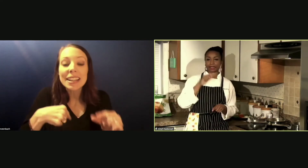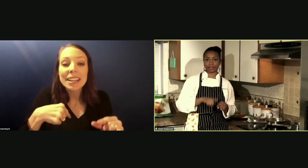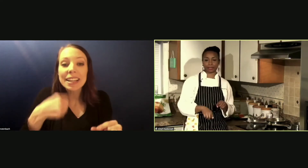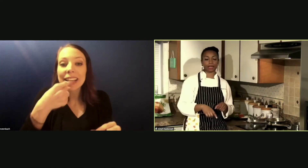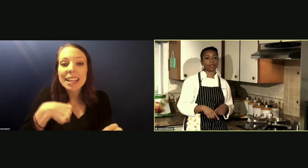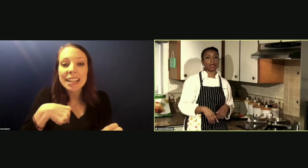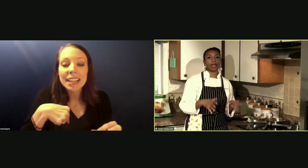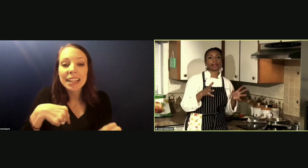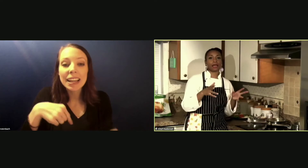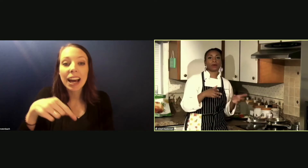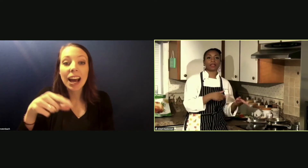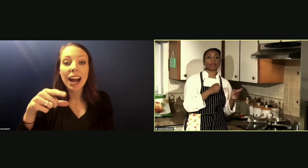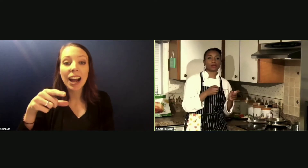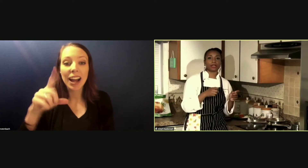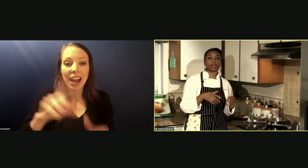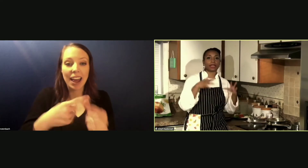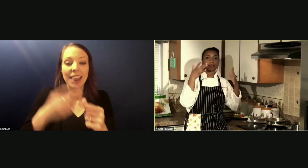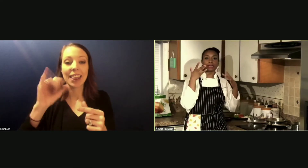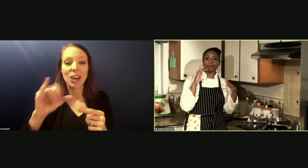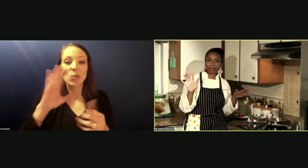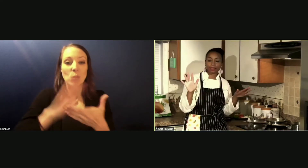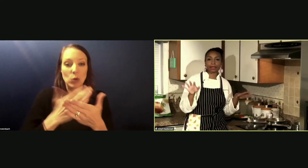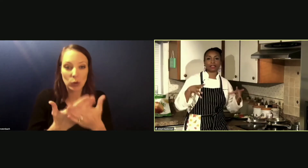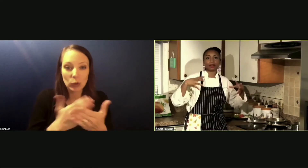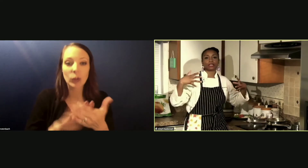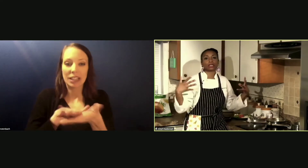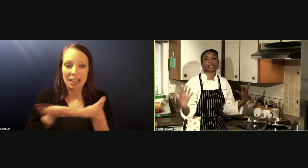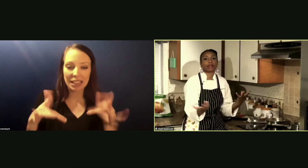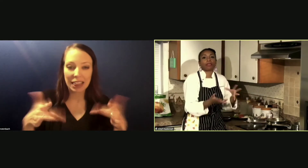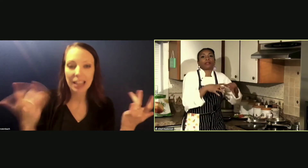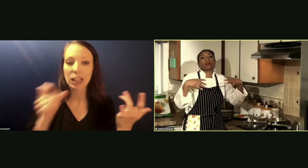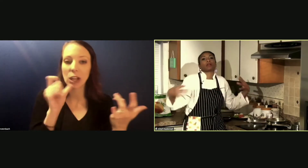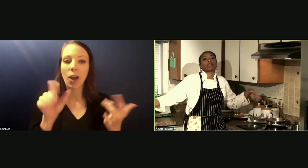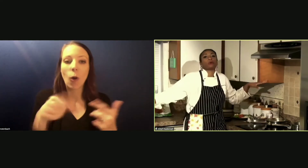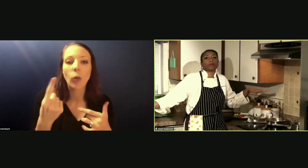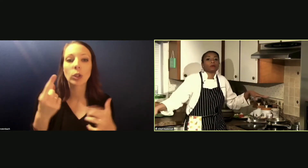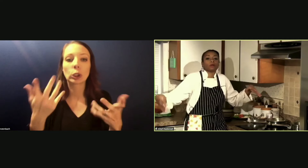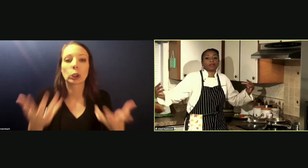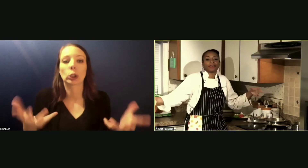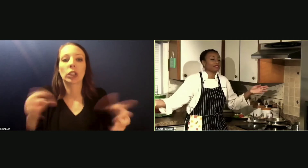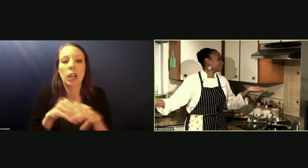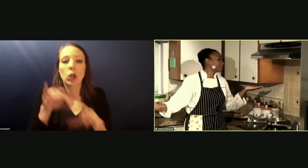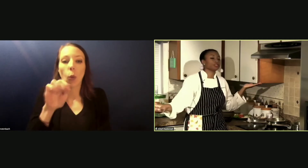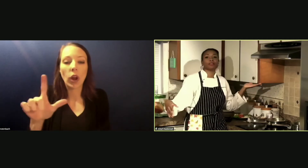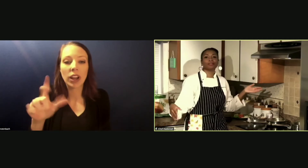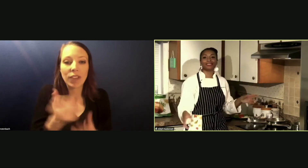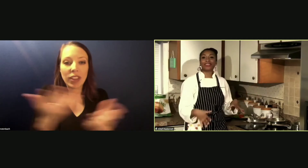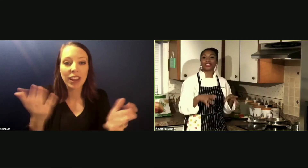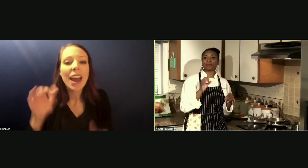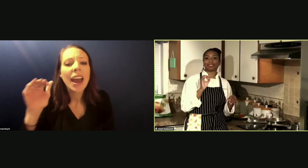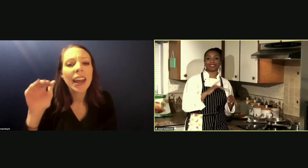thin slice, thin slice. And that way they cook quickly and it stays nice and light. They're not just sitting there and soaking in the oil and